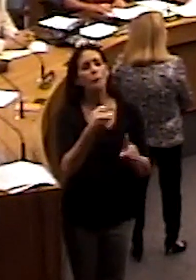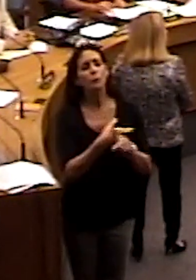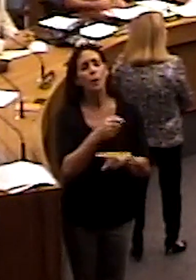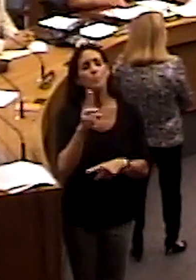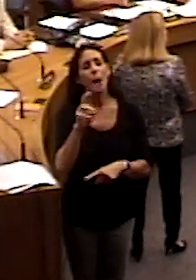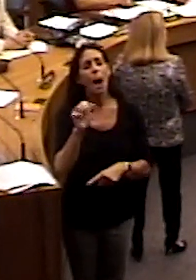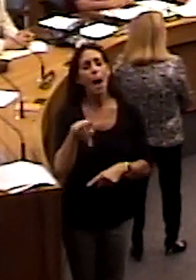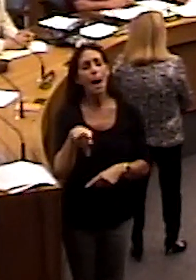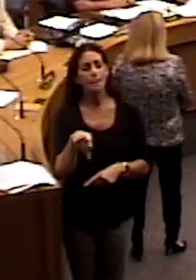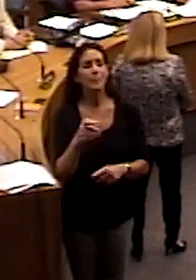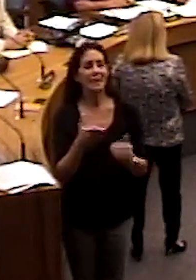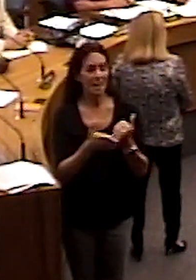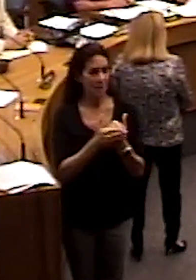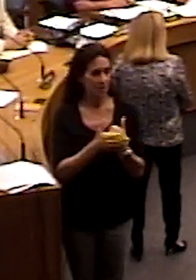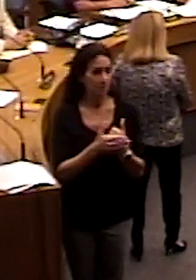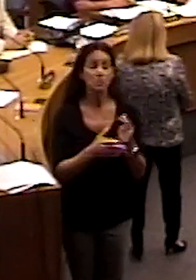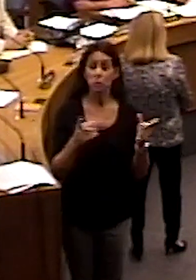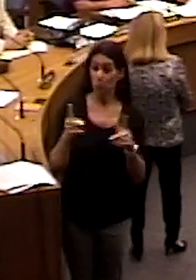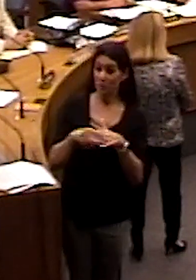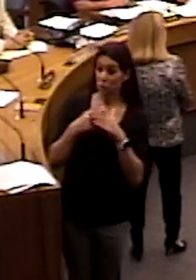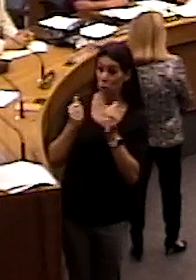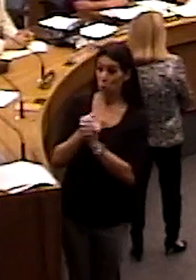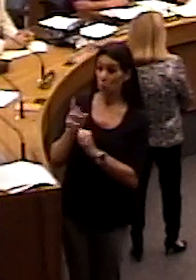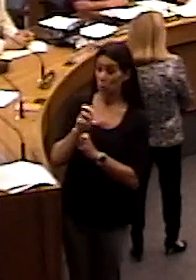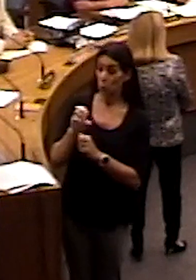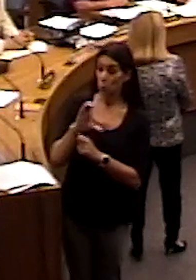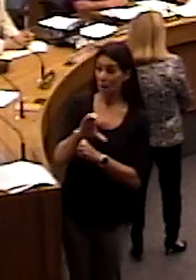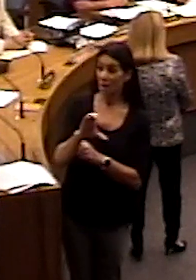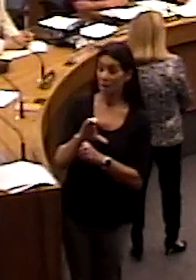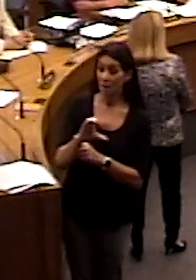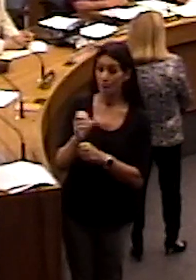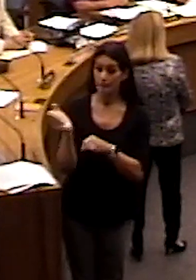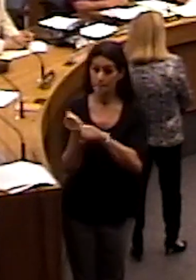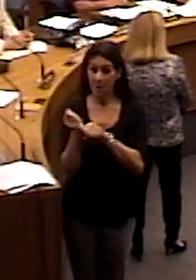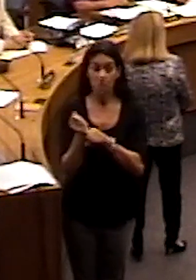at rec baseball, and now you're at the Sand Sharks?